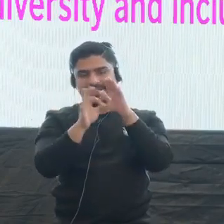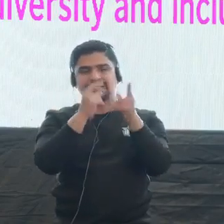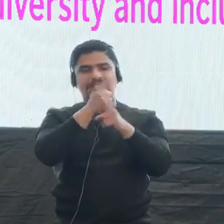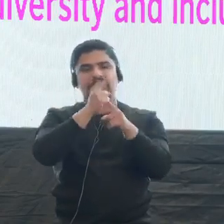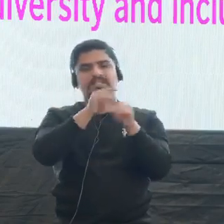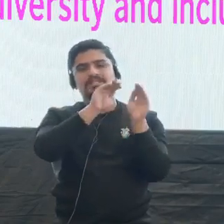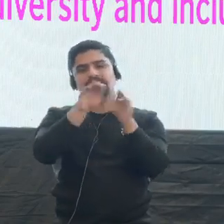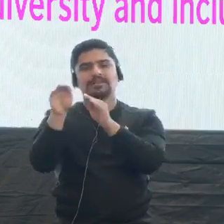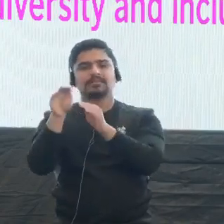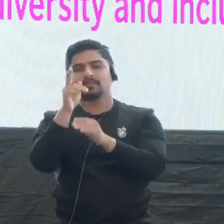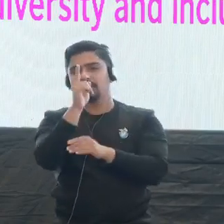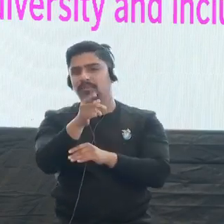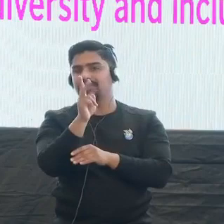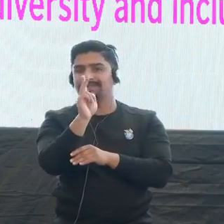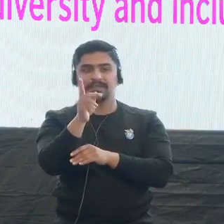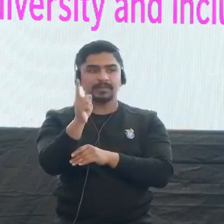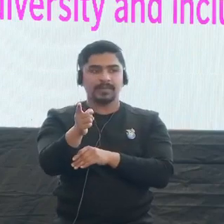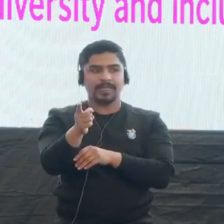It involved in